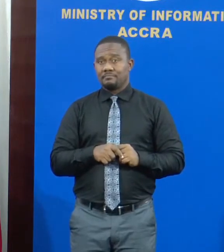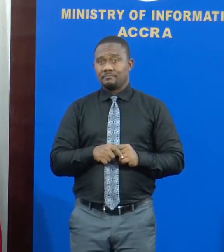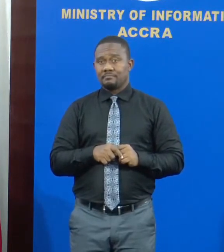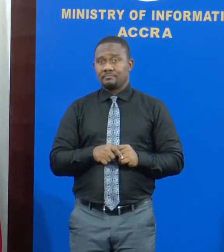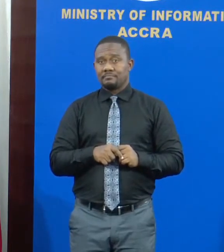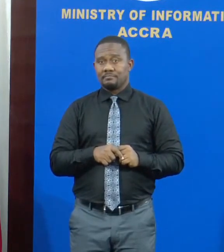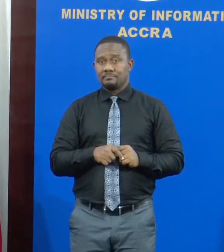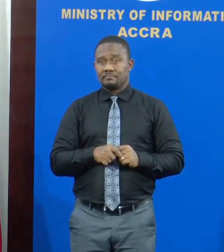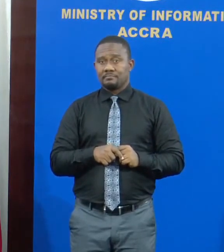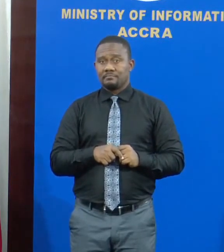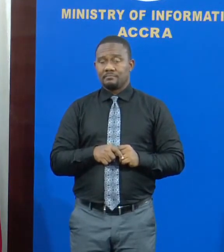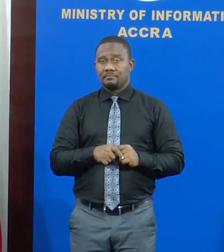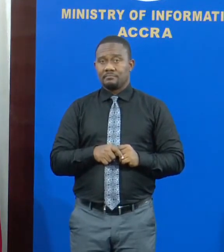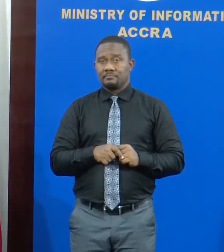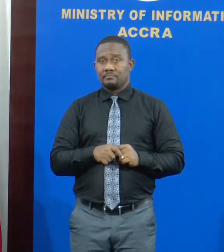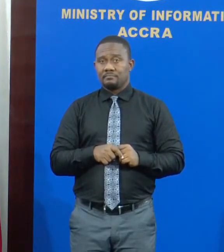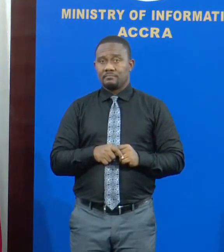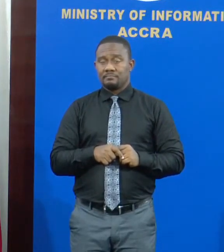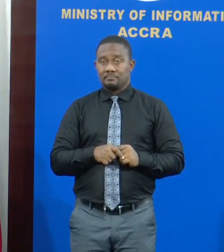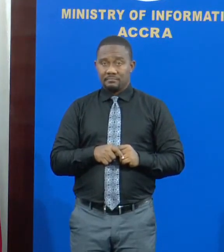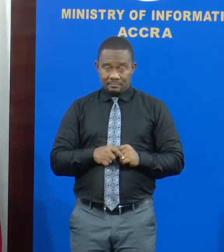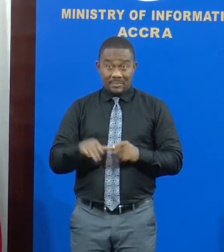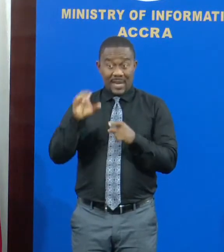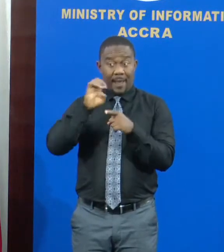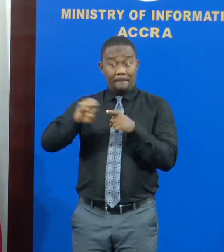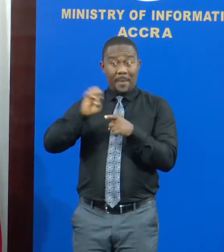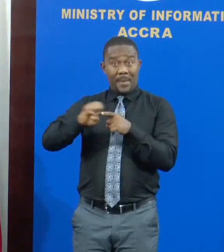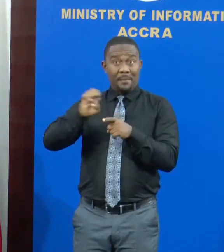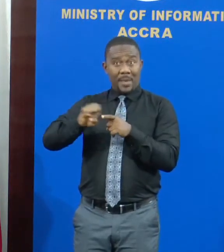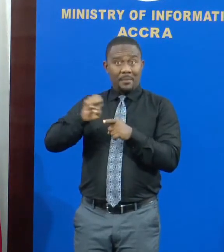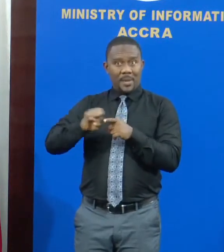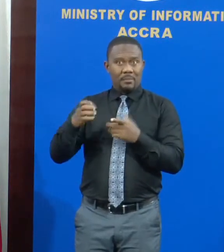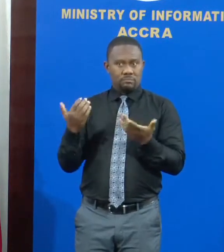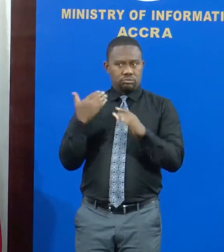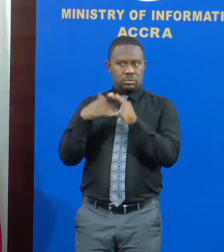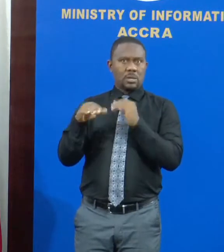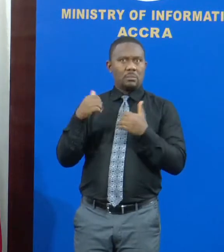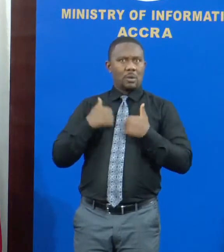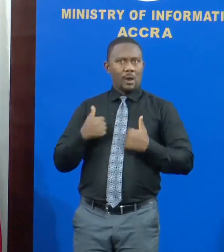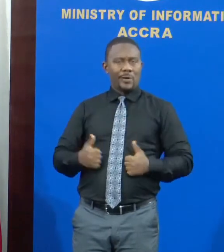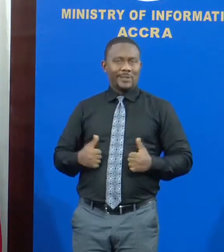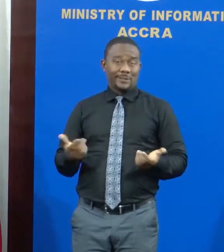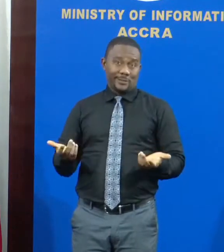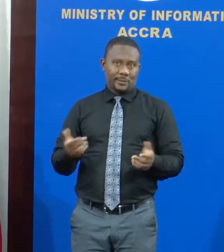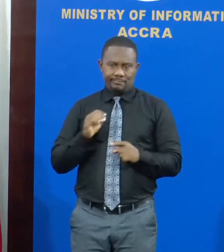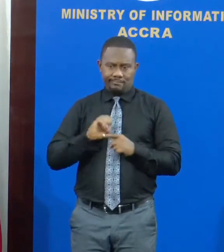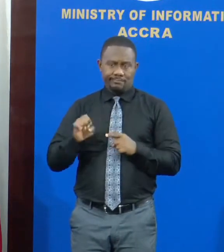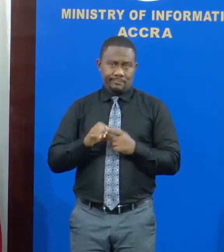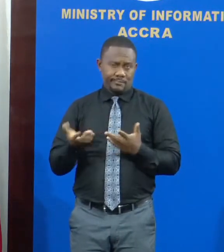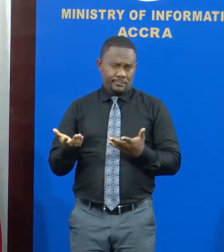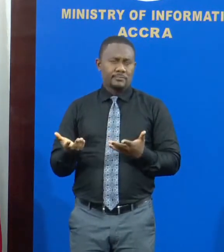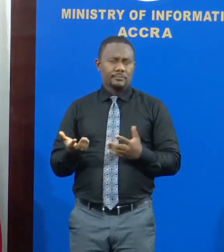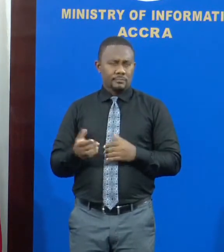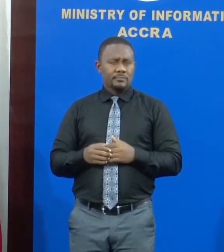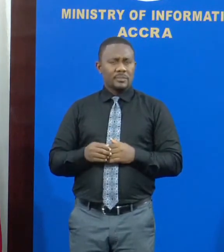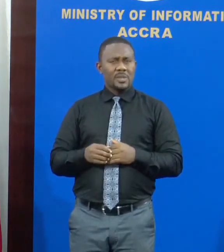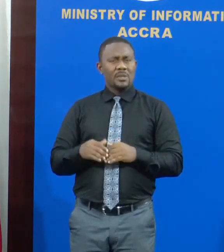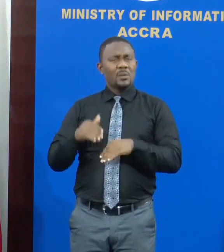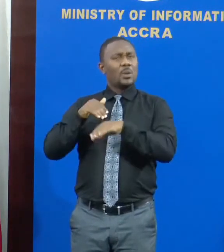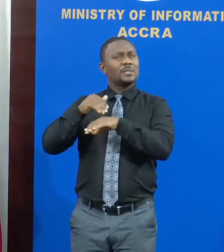Then you need a valid email address. Valid email address, because we send